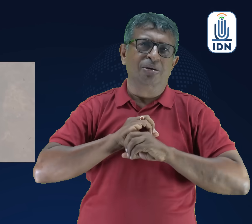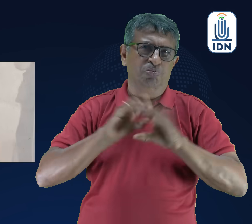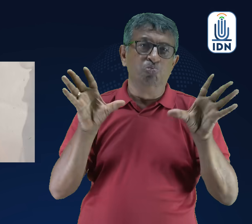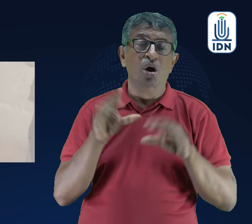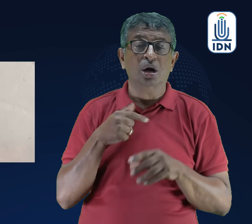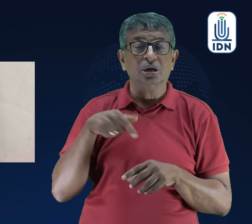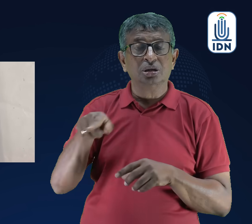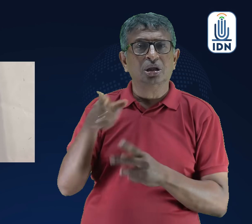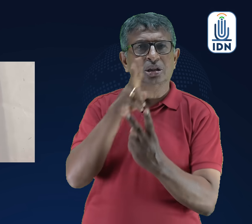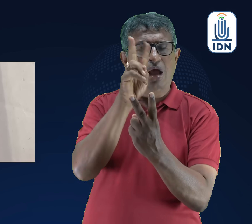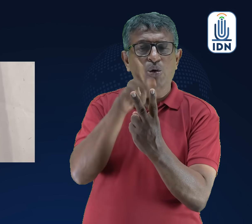Didn't found Robin fat.